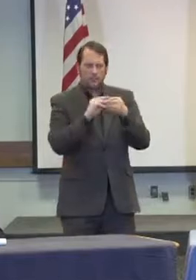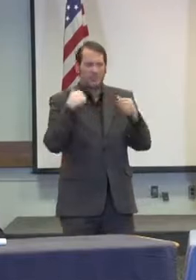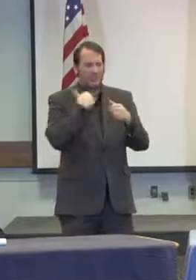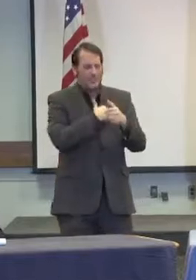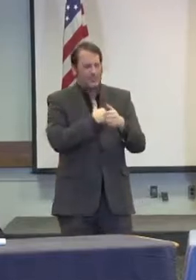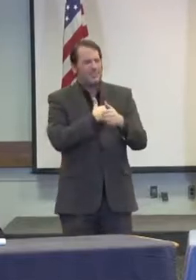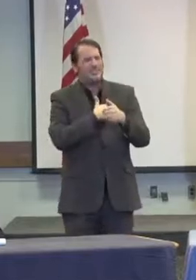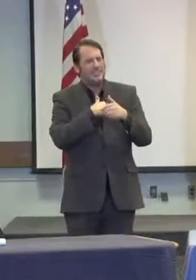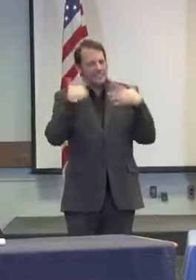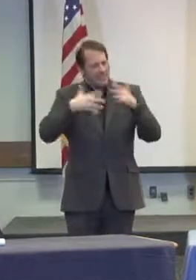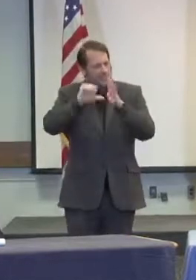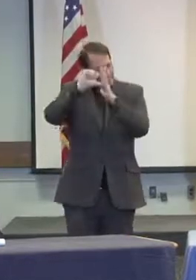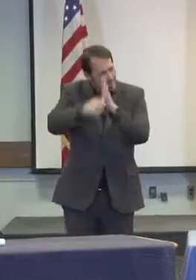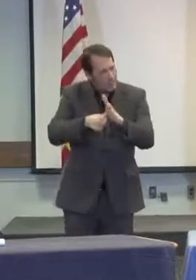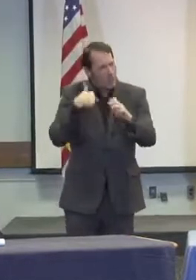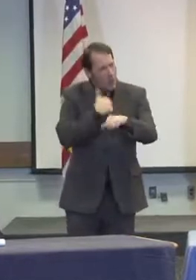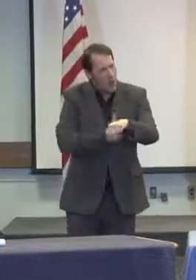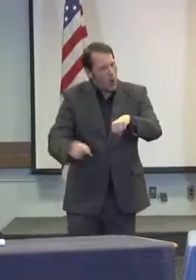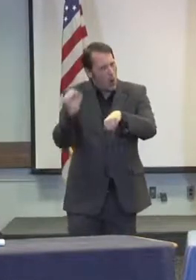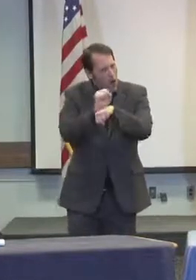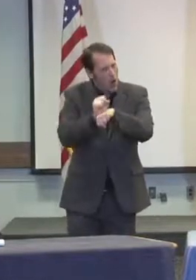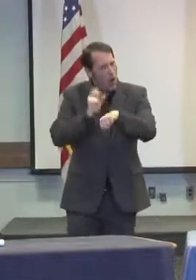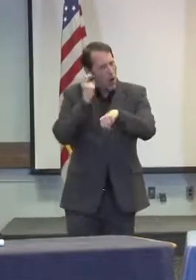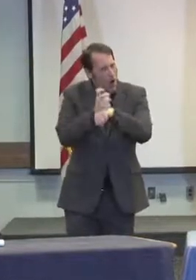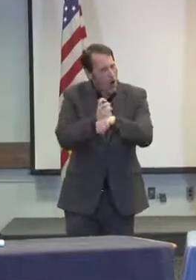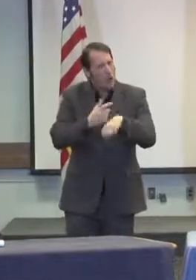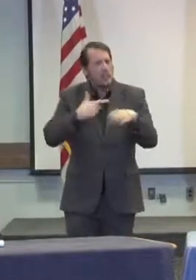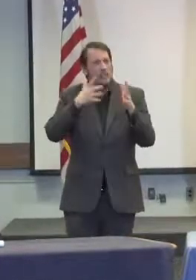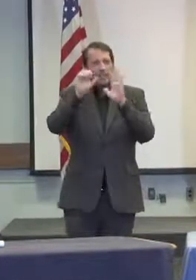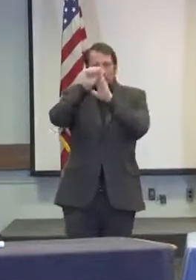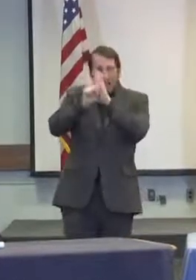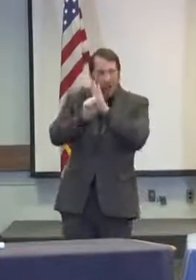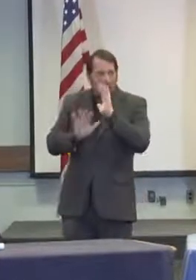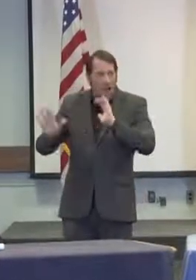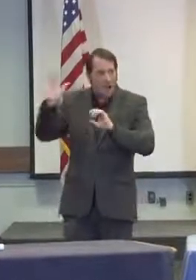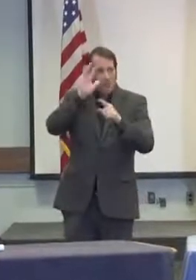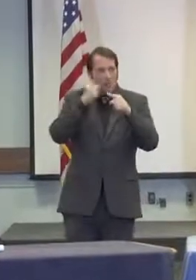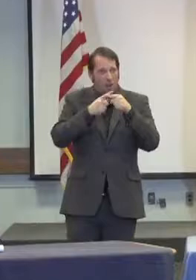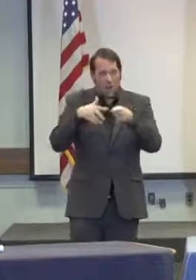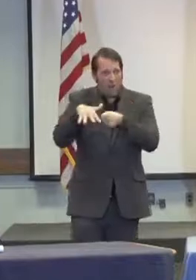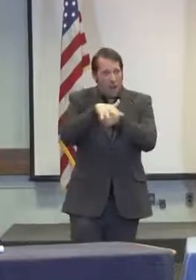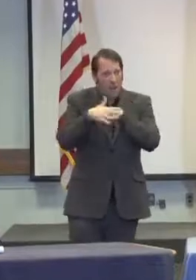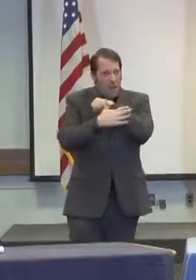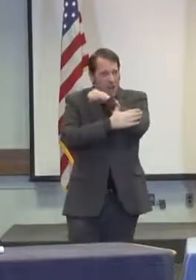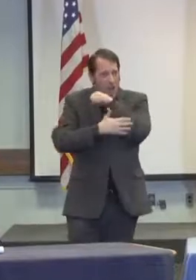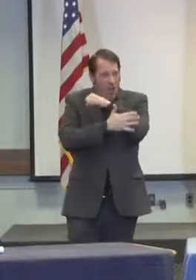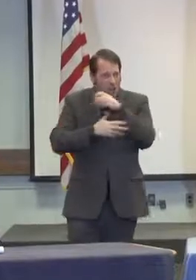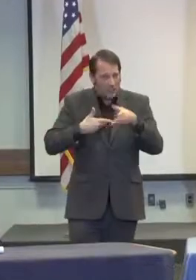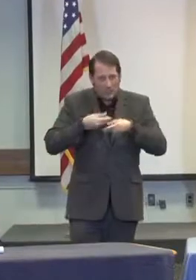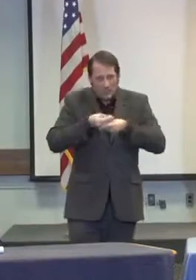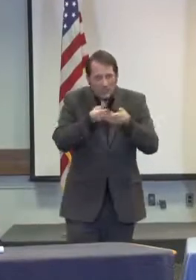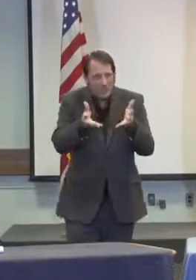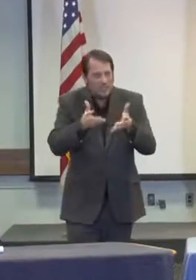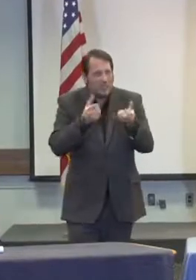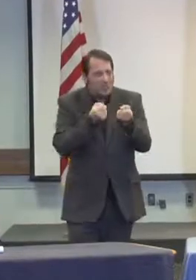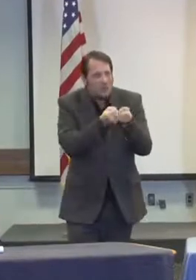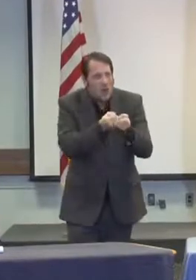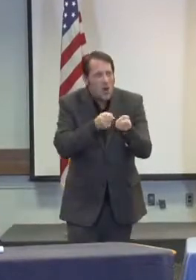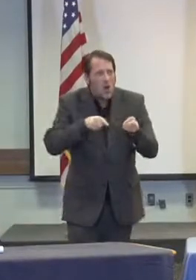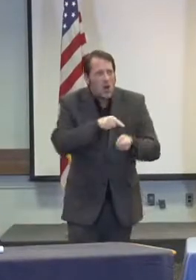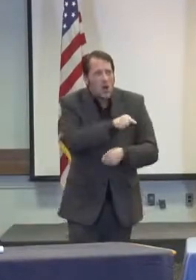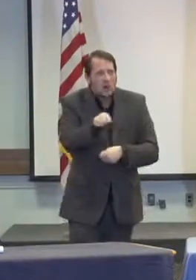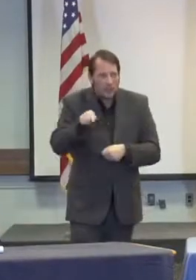state down to the county, down to the smaller jurisdictions in the county. It is a good thing to say that